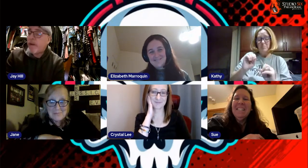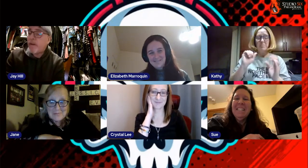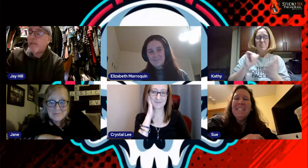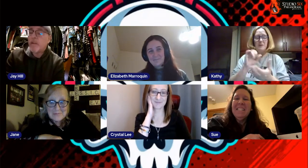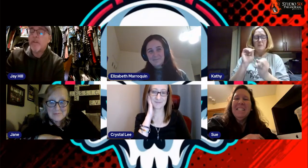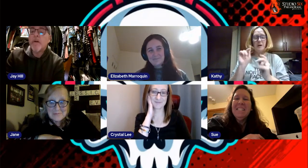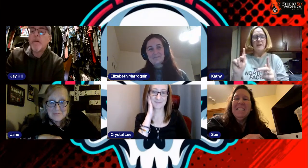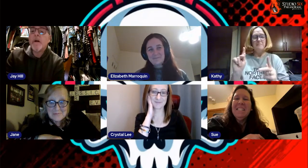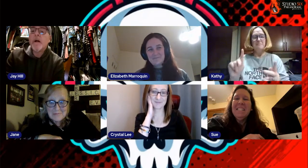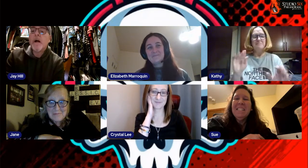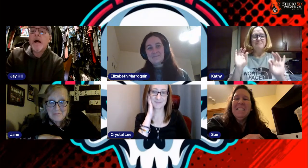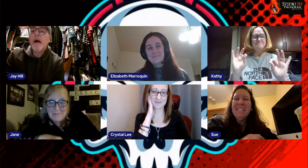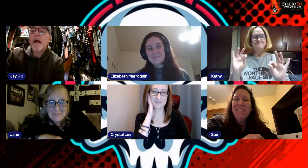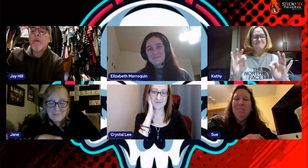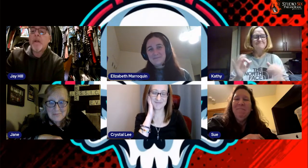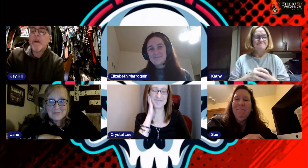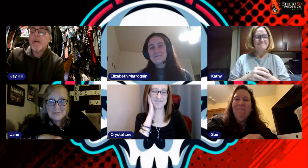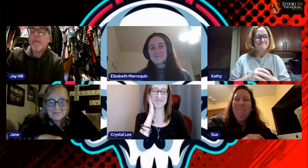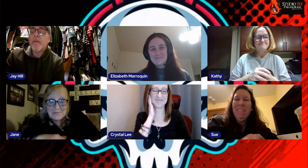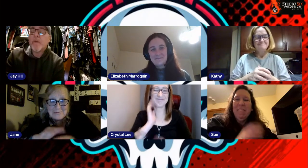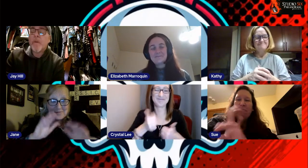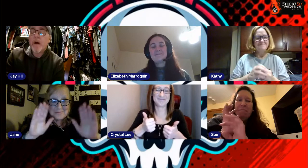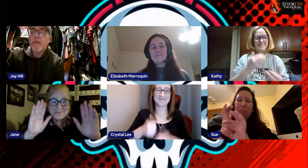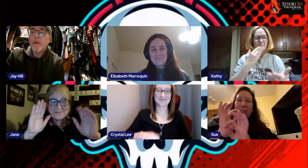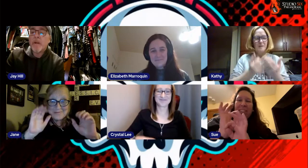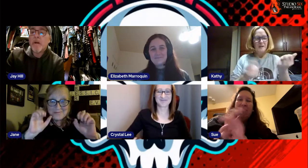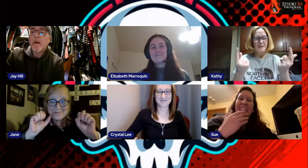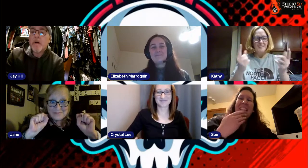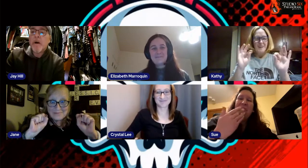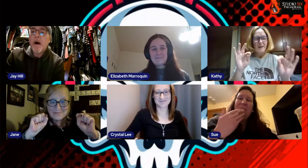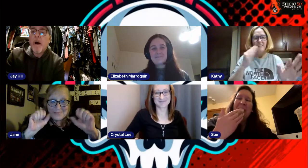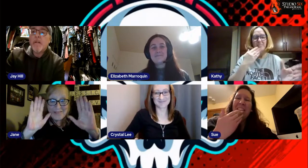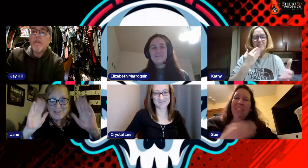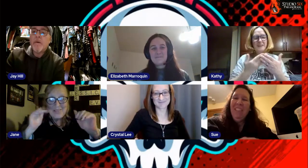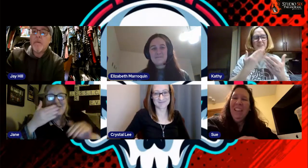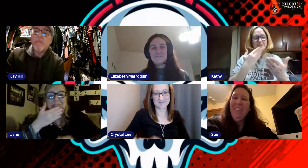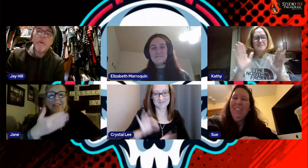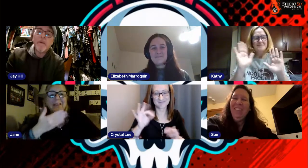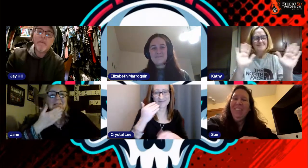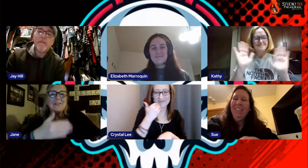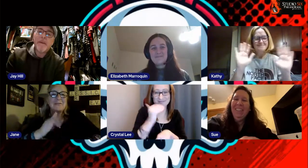a fantastic show. And I want to thank everybody for watching.